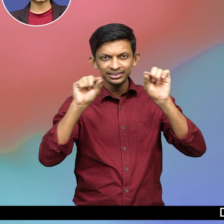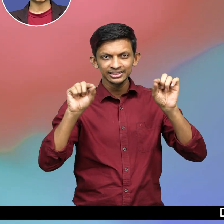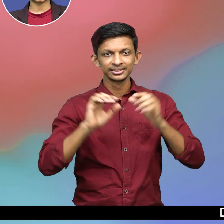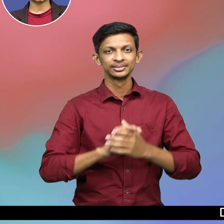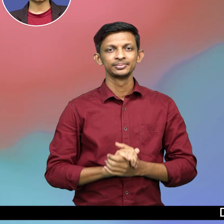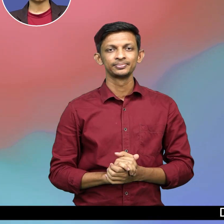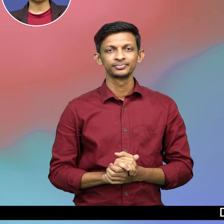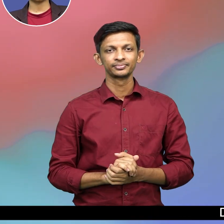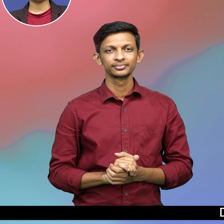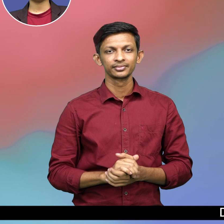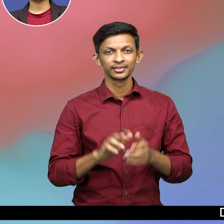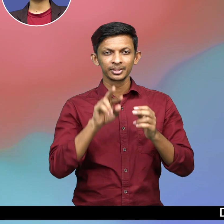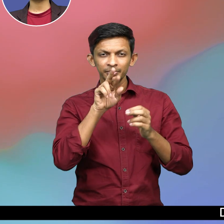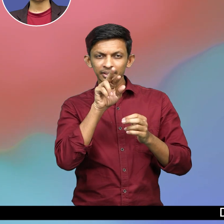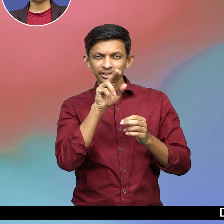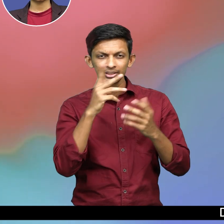Definition: